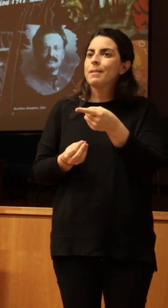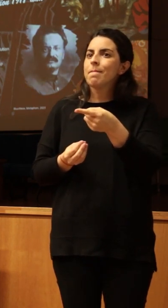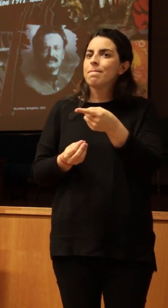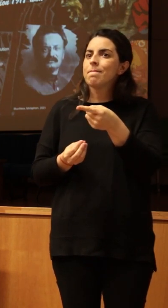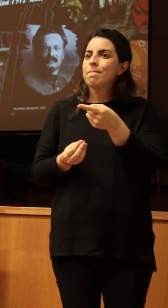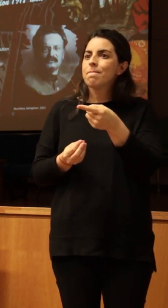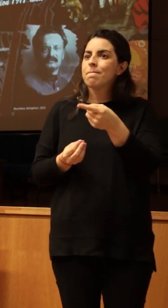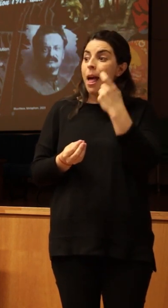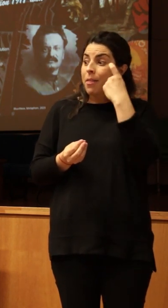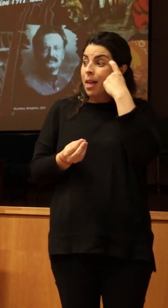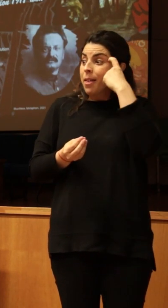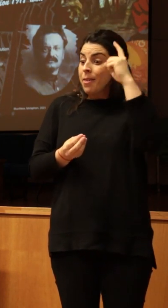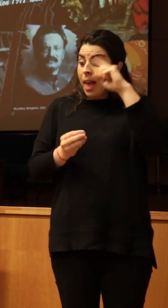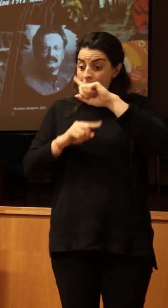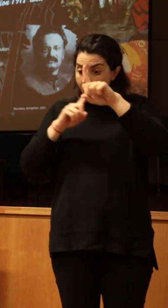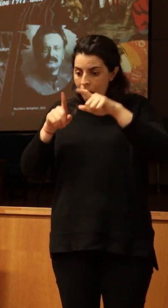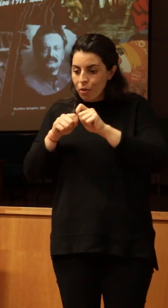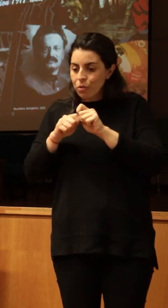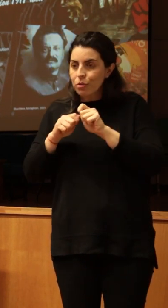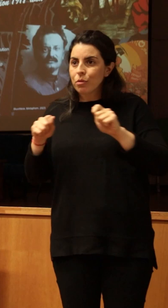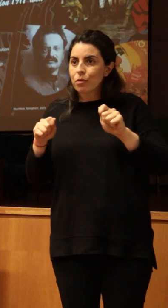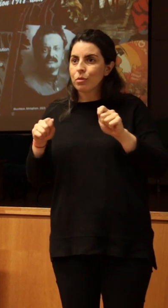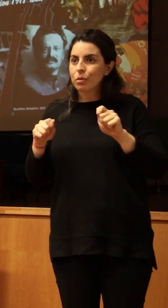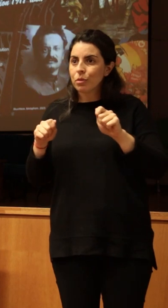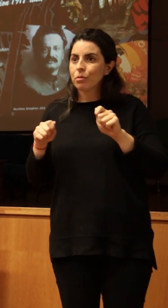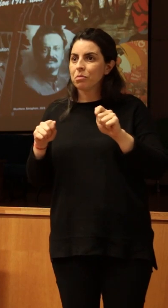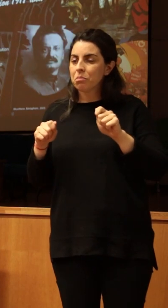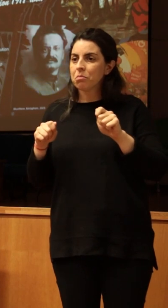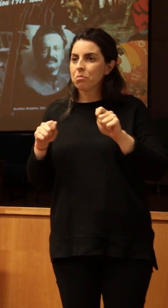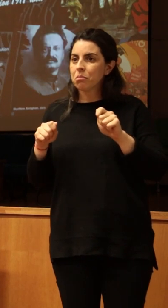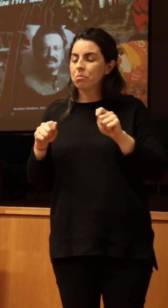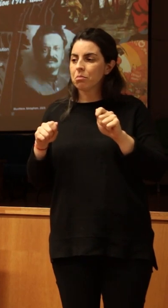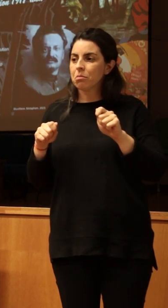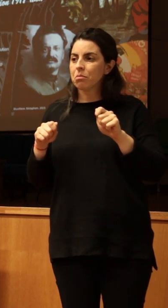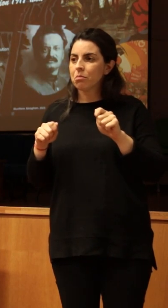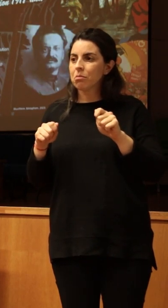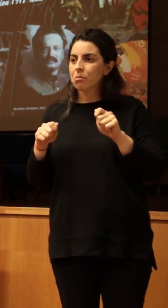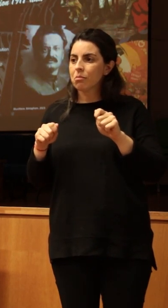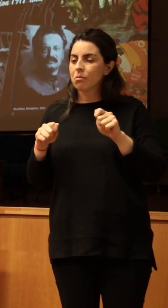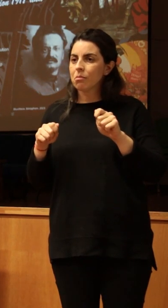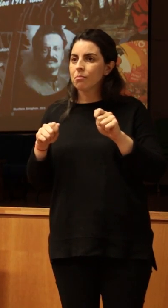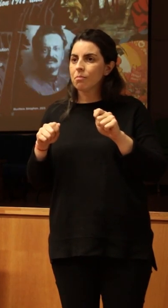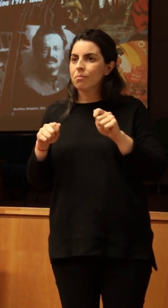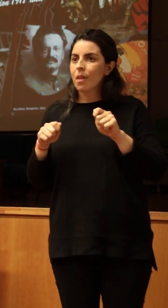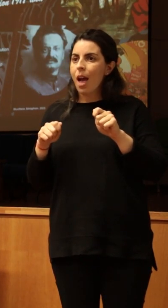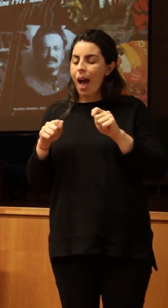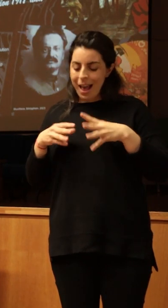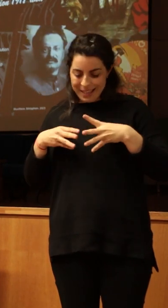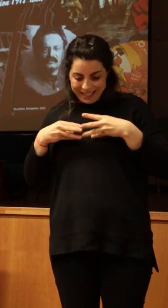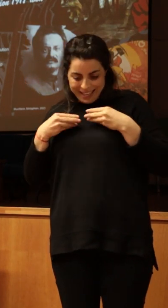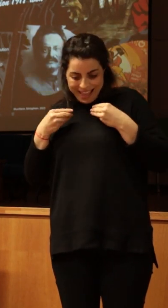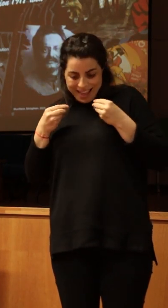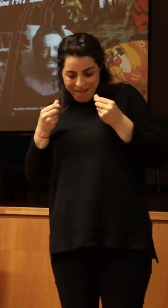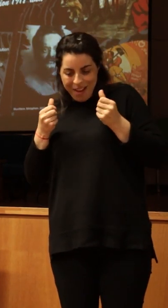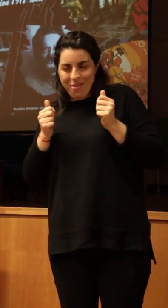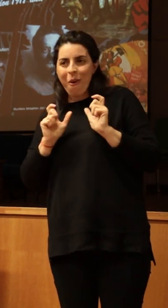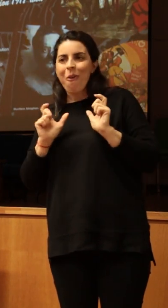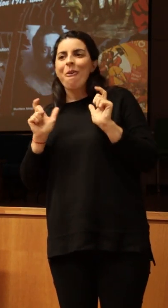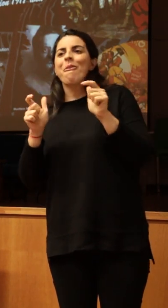él llega a una conclusión. Community feeling. El sentimiento de